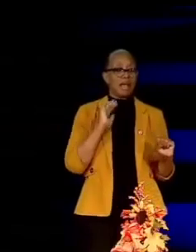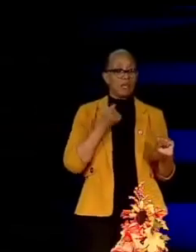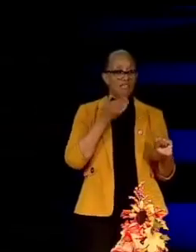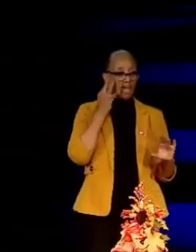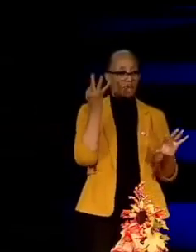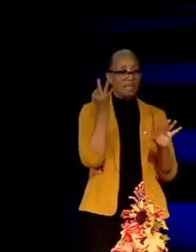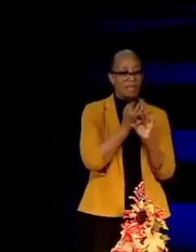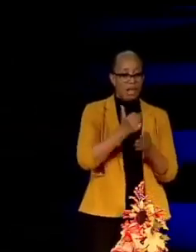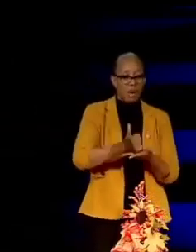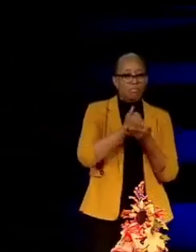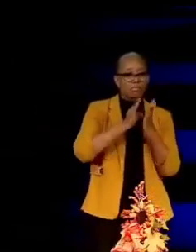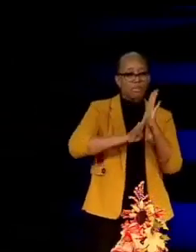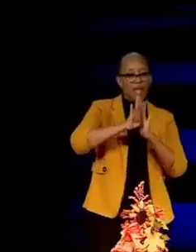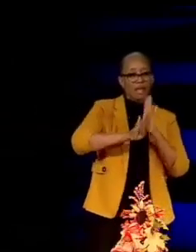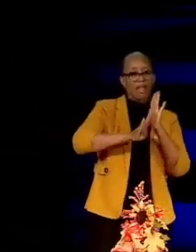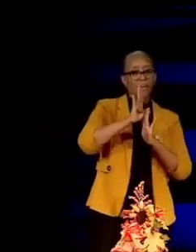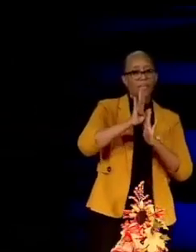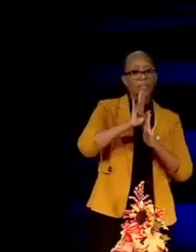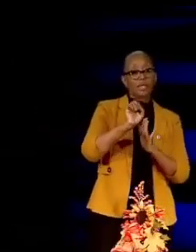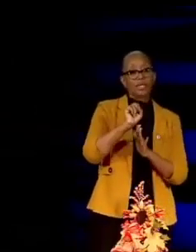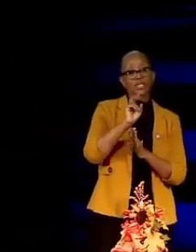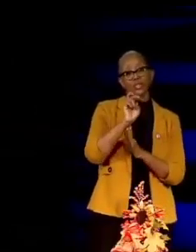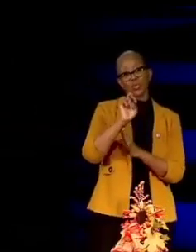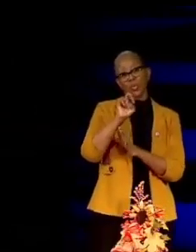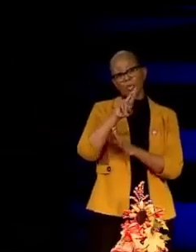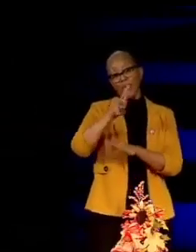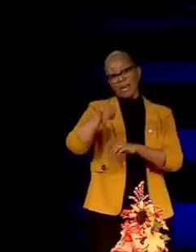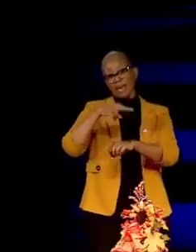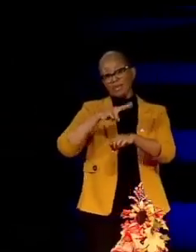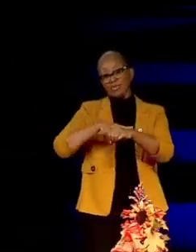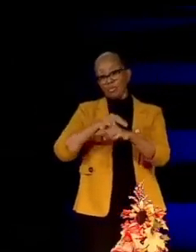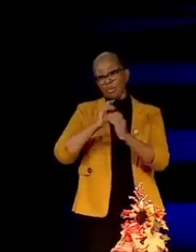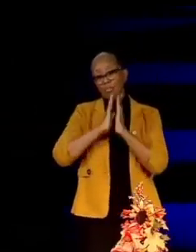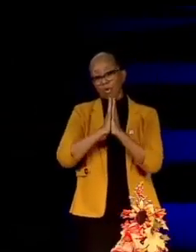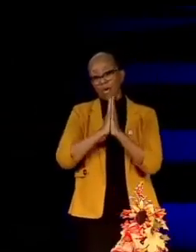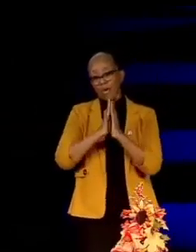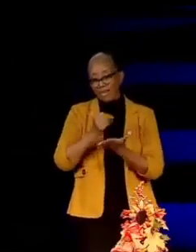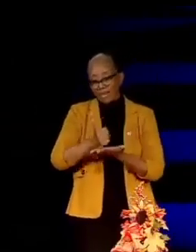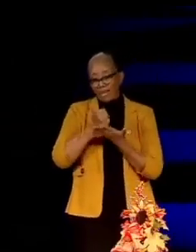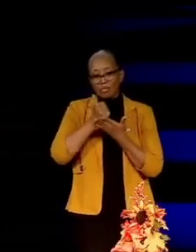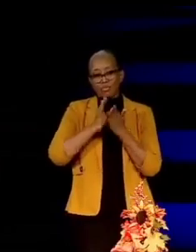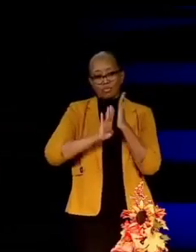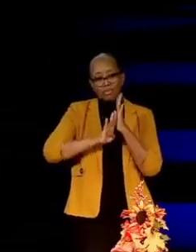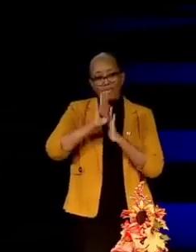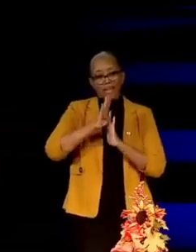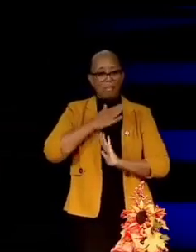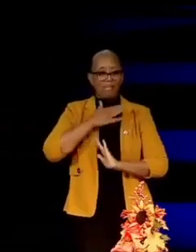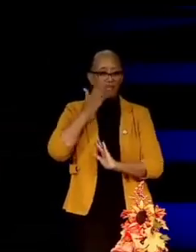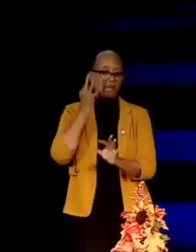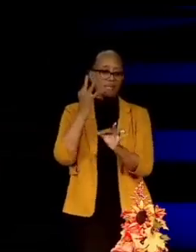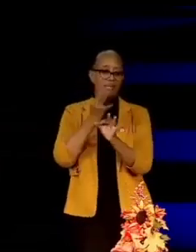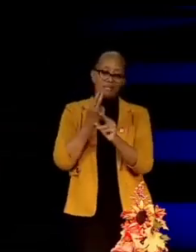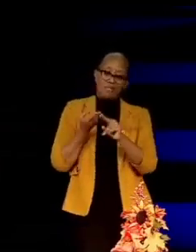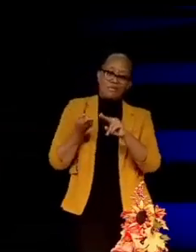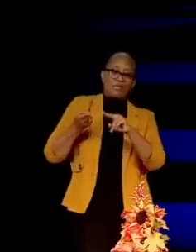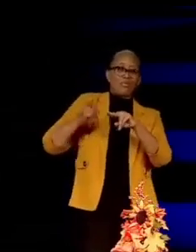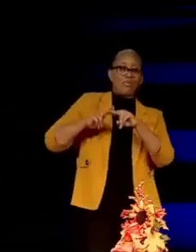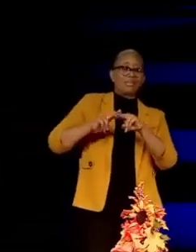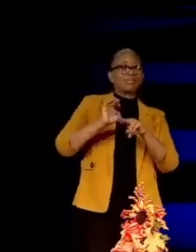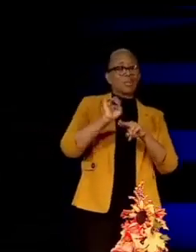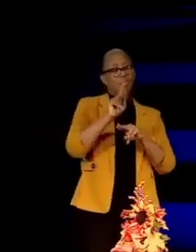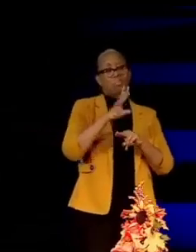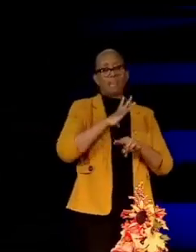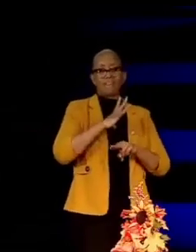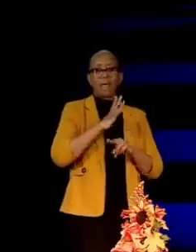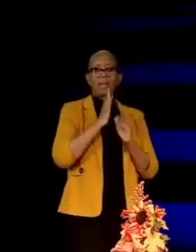faith. I said supernatural prayer builds our faith. You see, natural